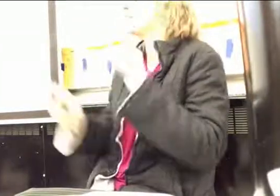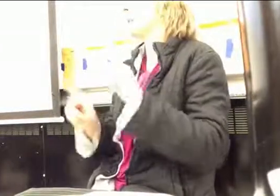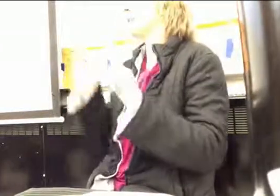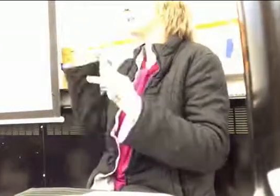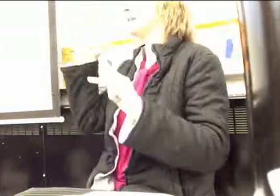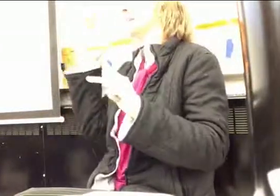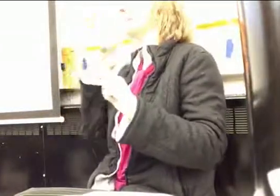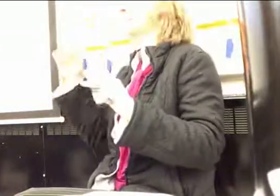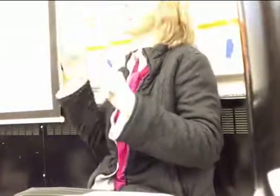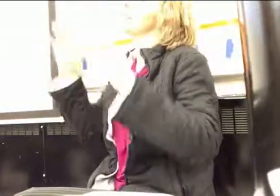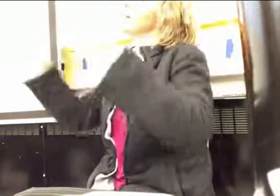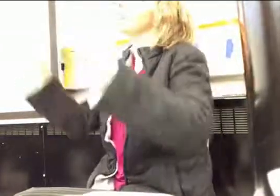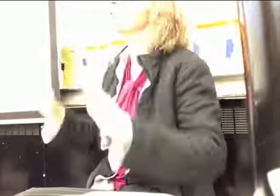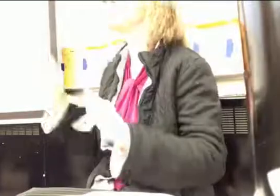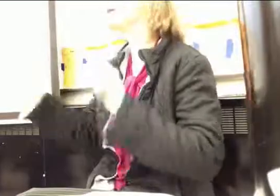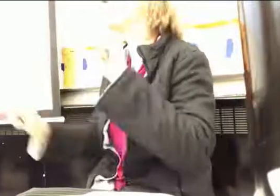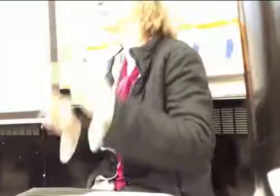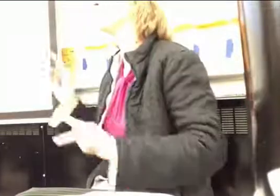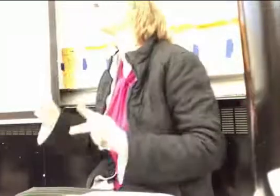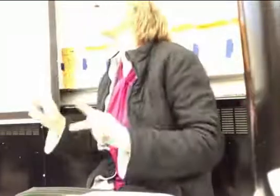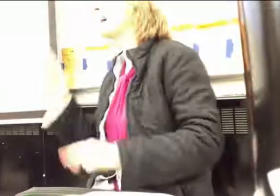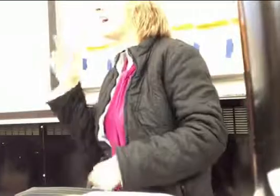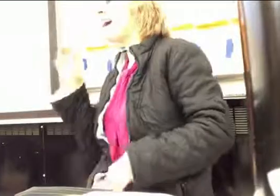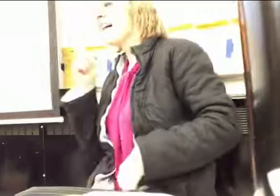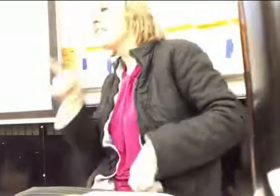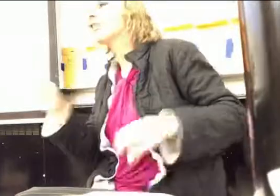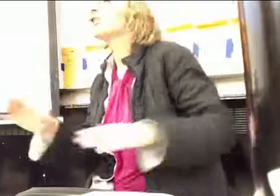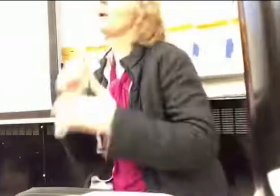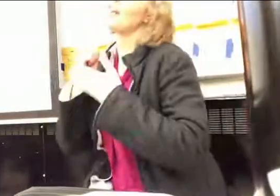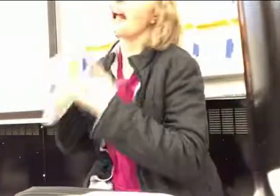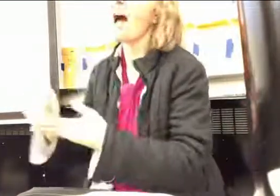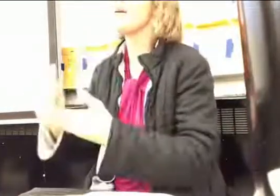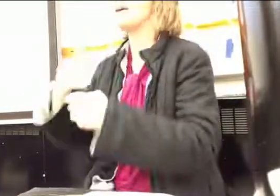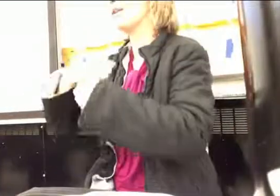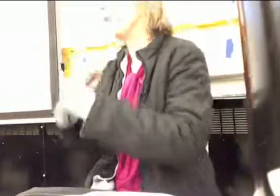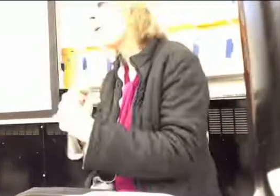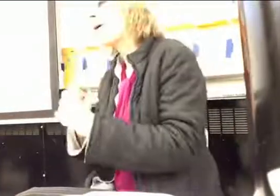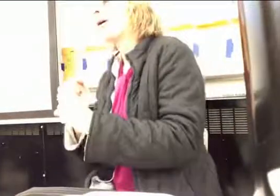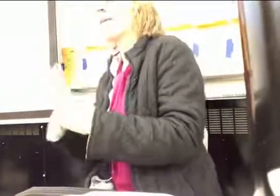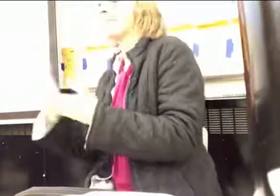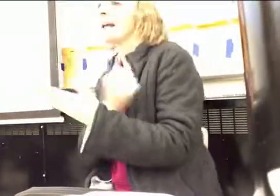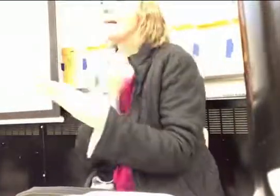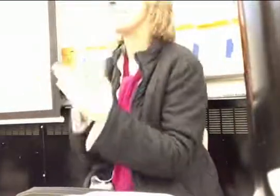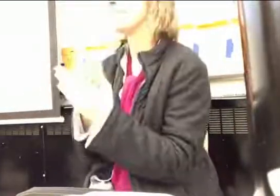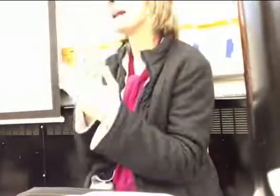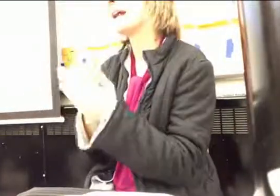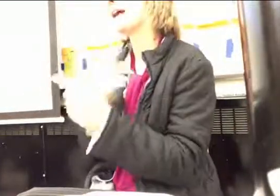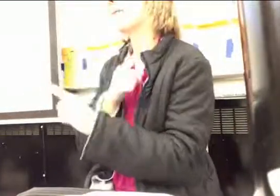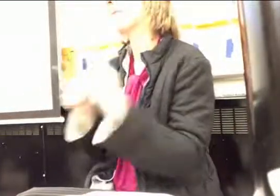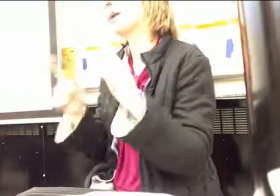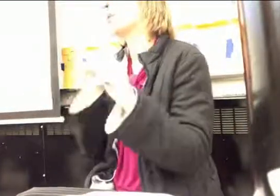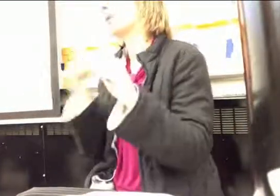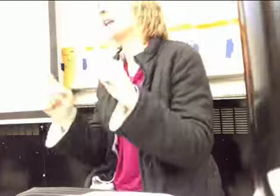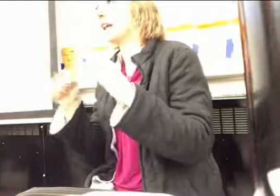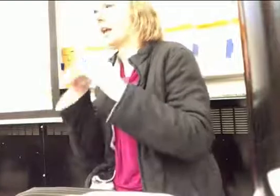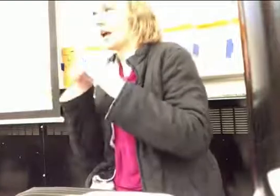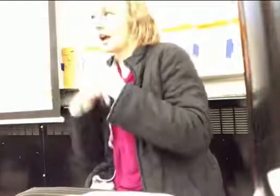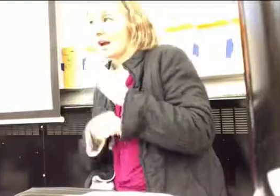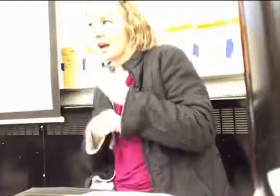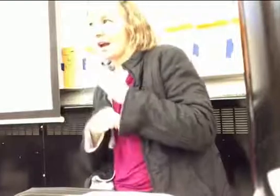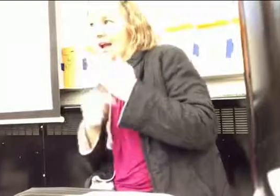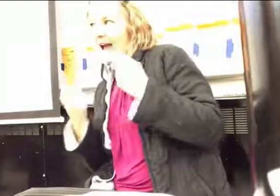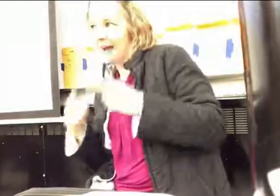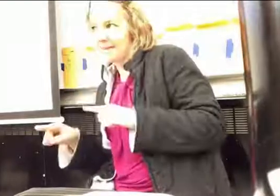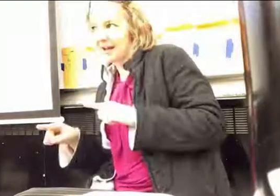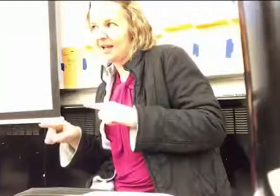really, really great on the outside, right? All these cool things that they're doing, helping people, making all this money, but underneath, they're corrupt or something bad is